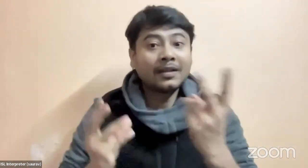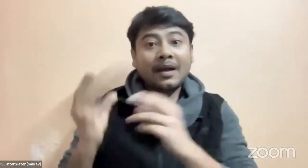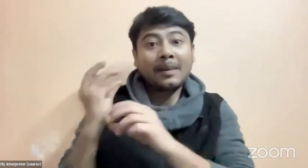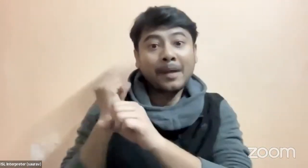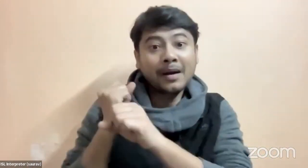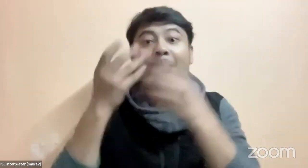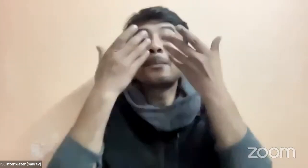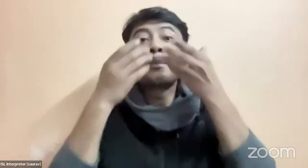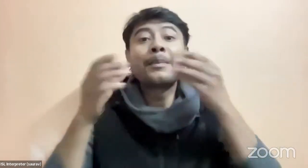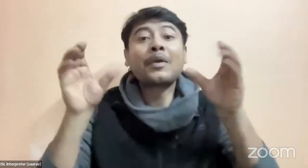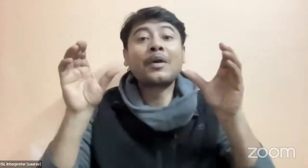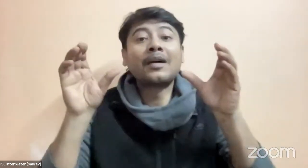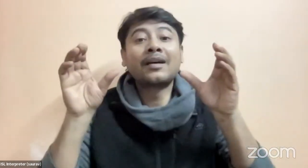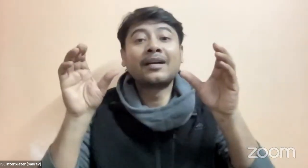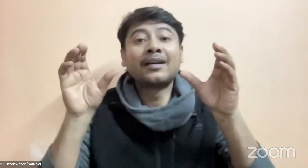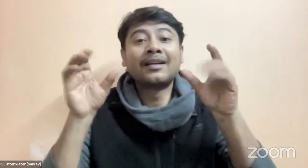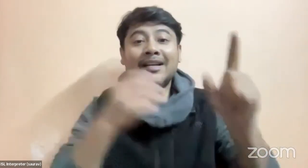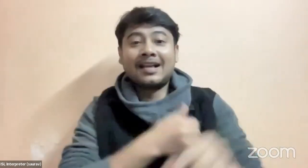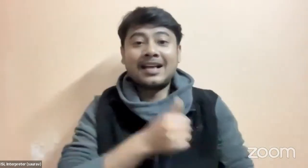planet.